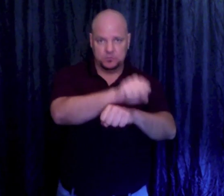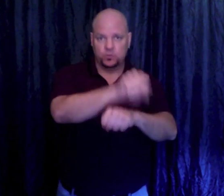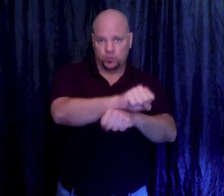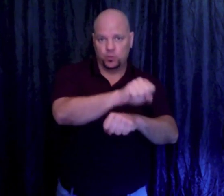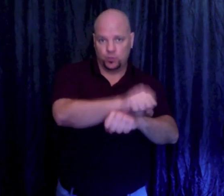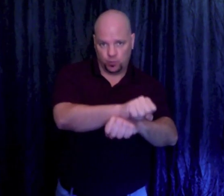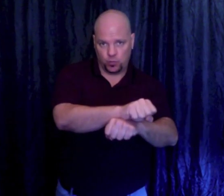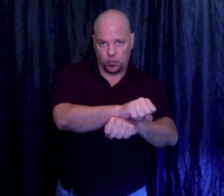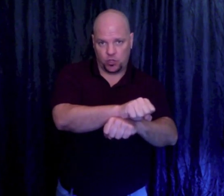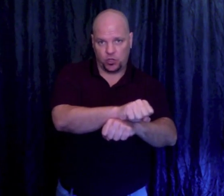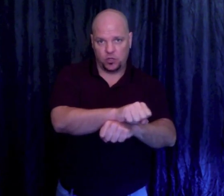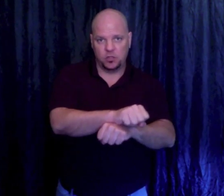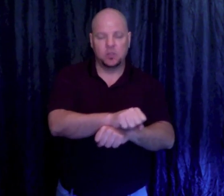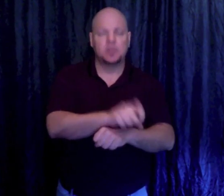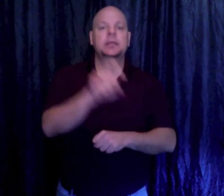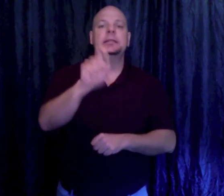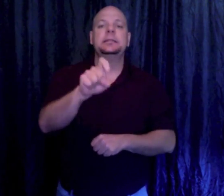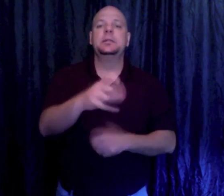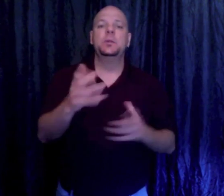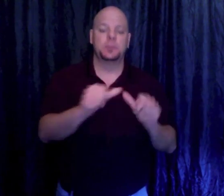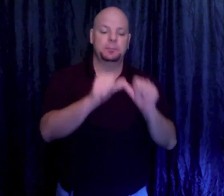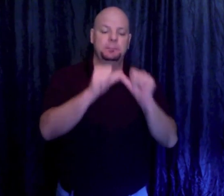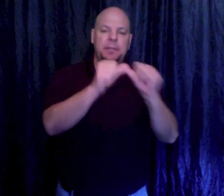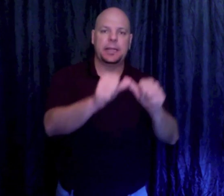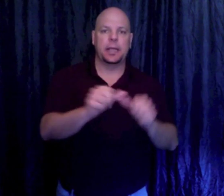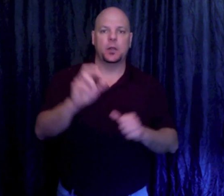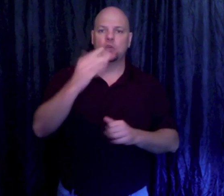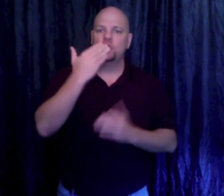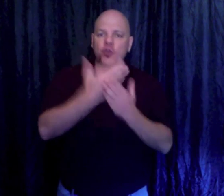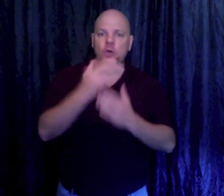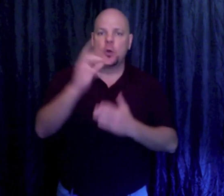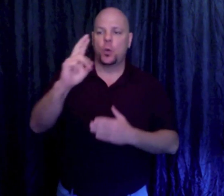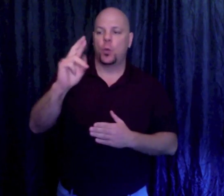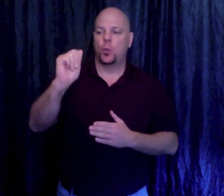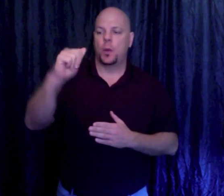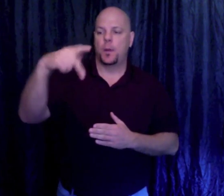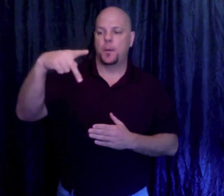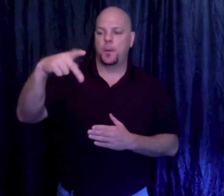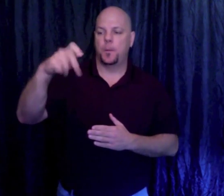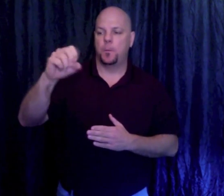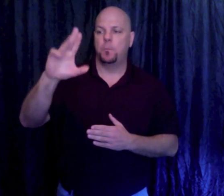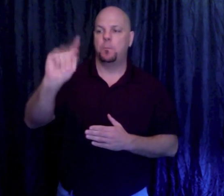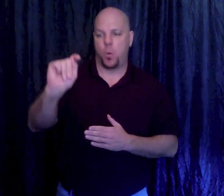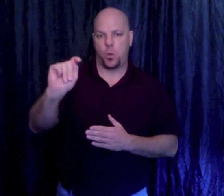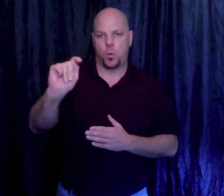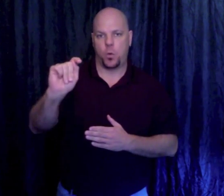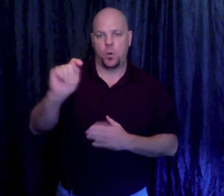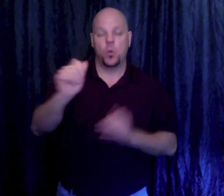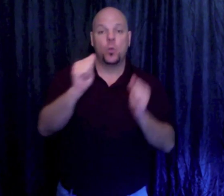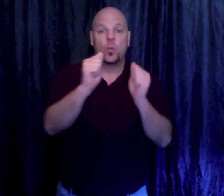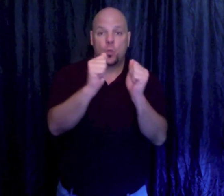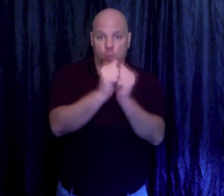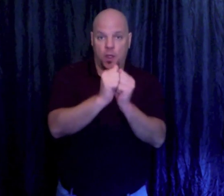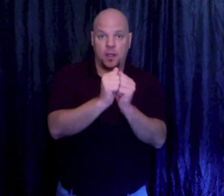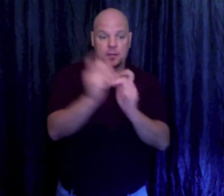you maintain a good rapport with the people that you're working with, the